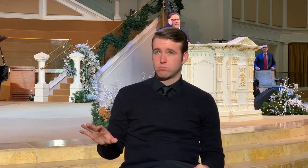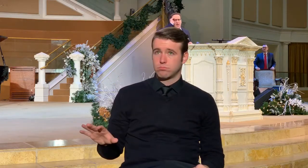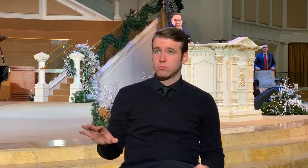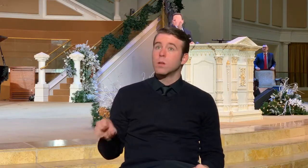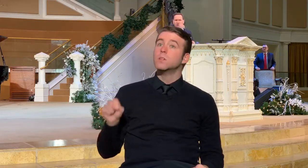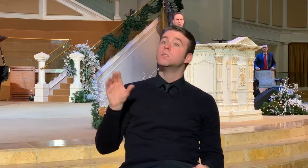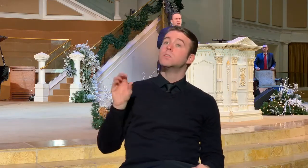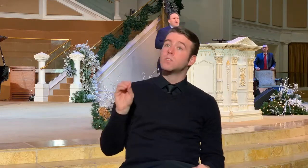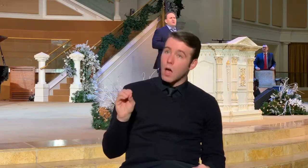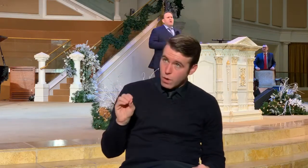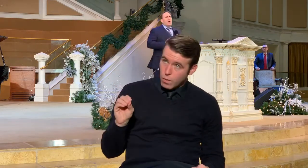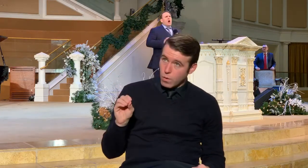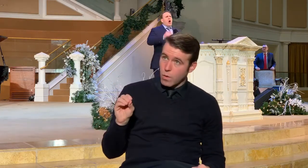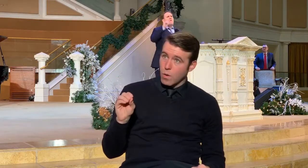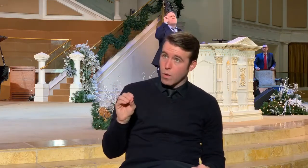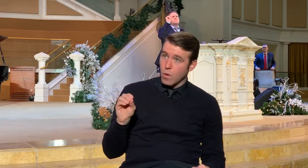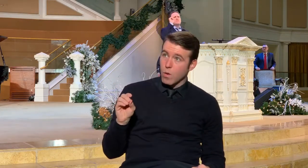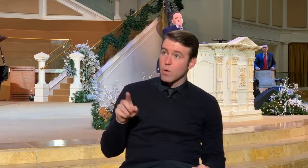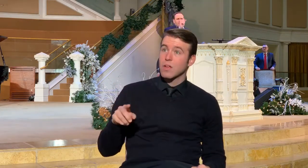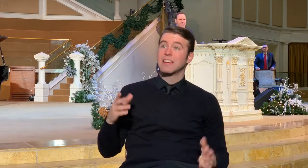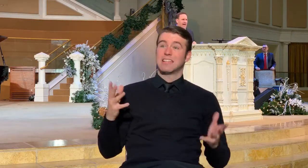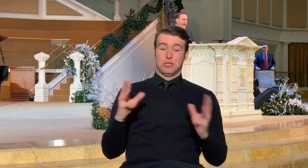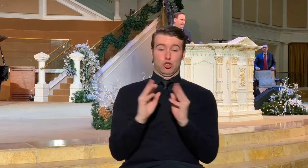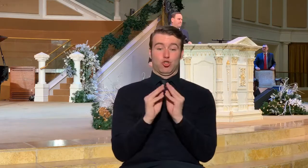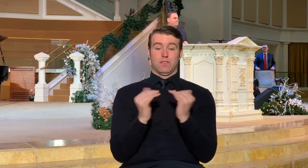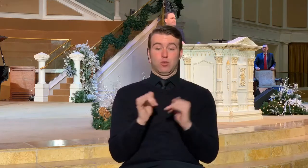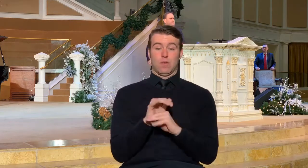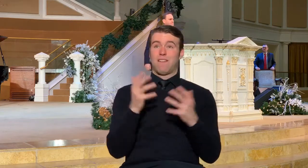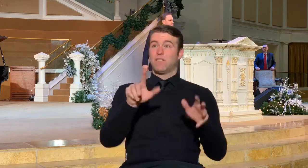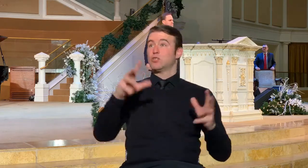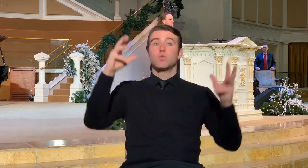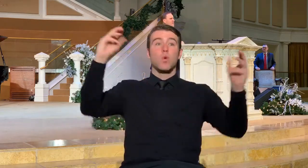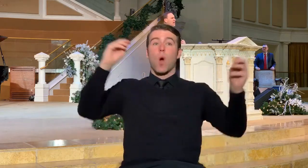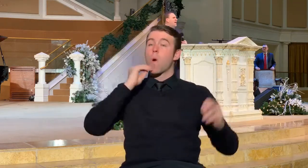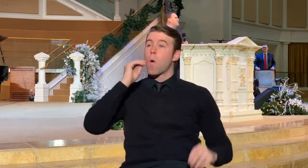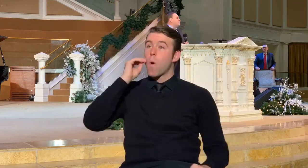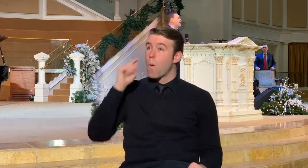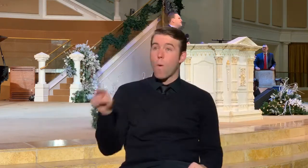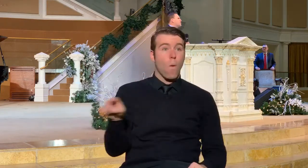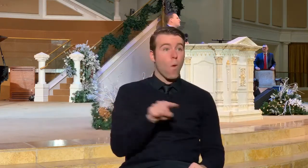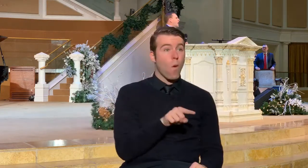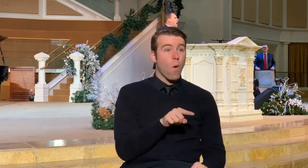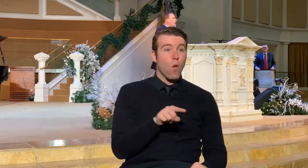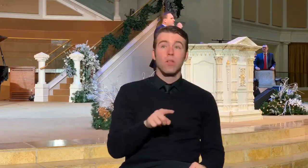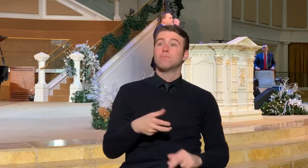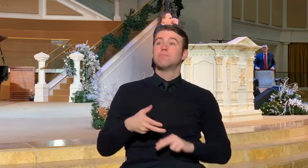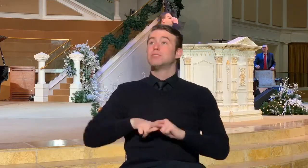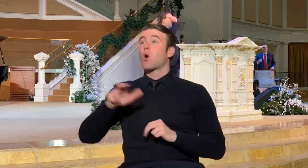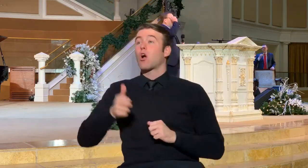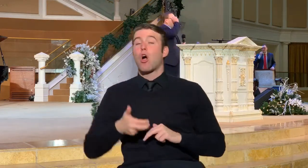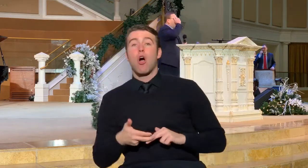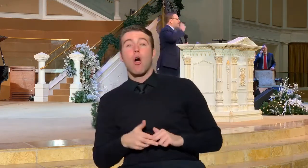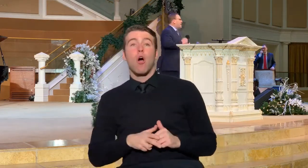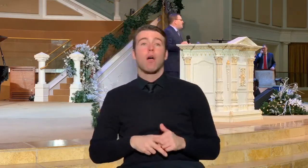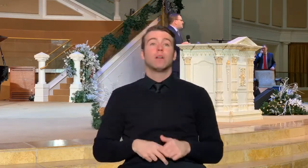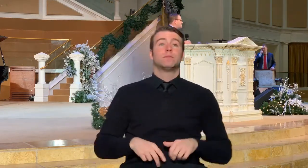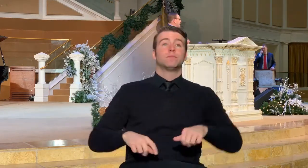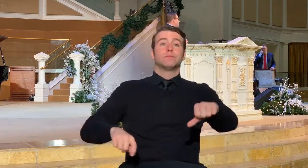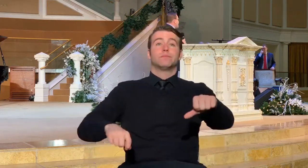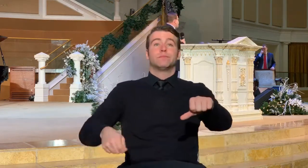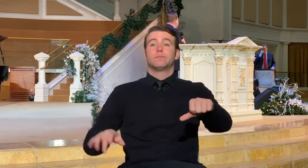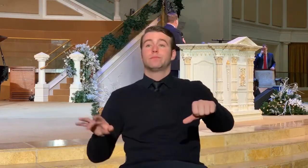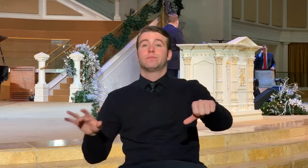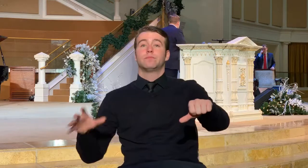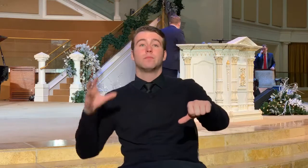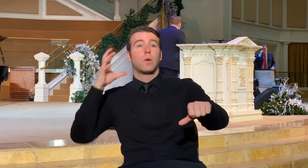So when you go home from service tonight, and you get in your car, and you turn on the radio, and they're